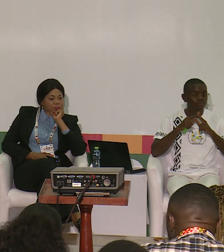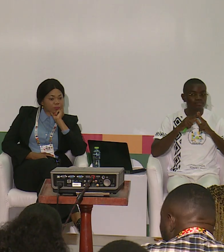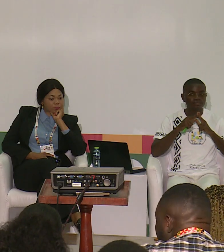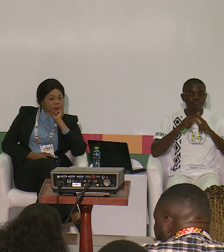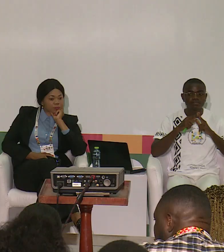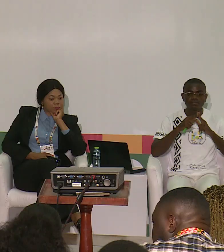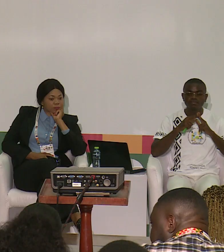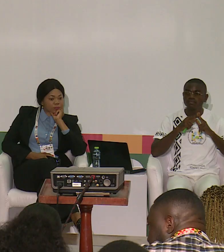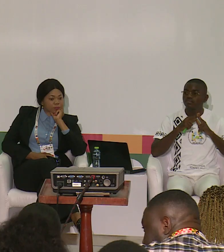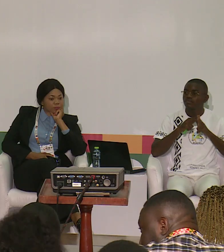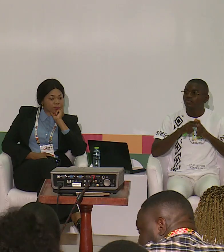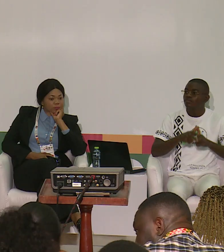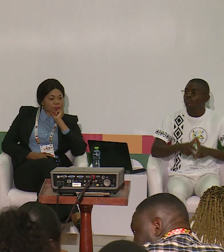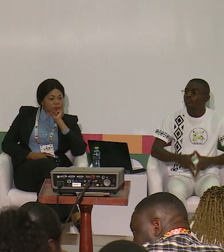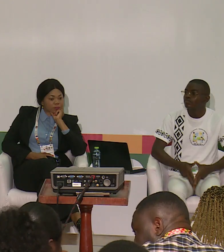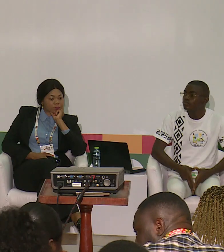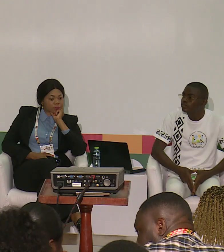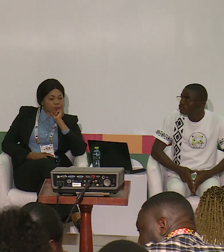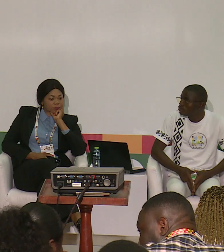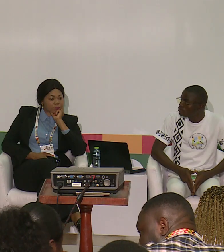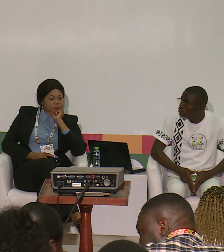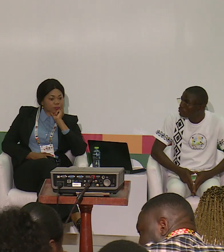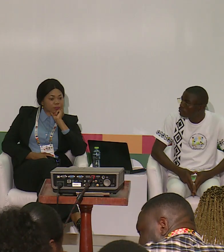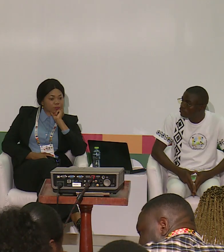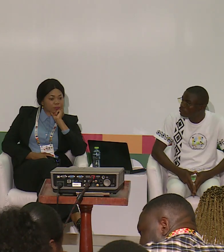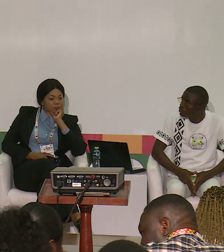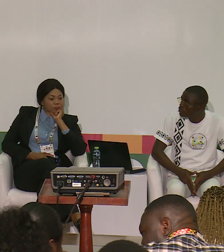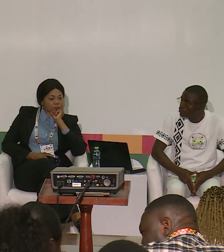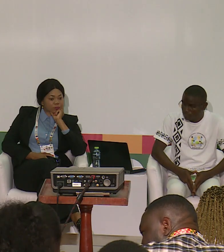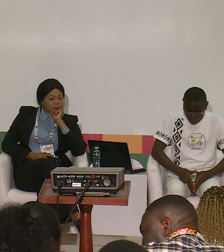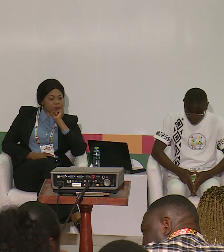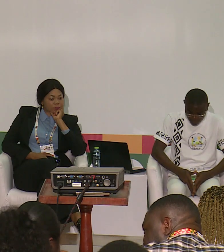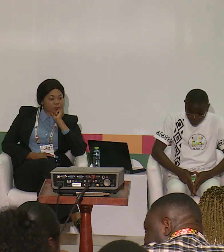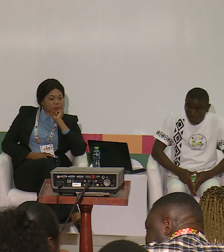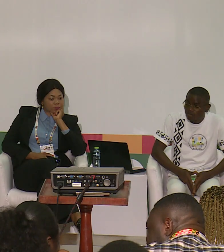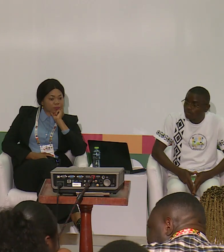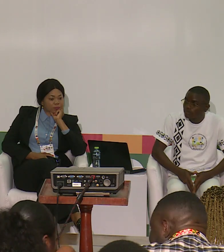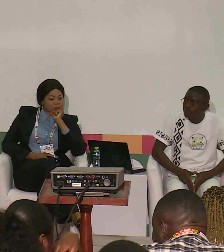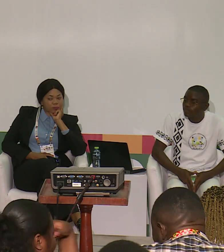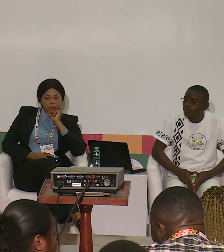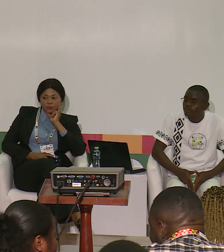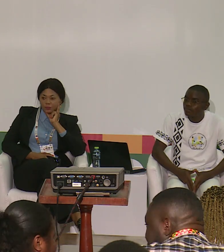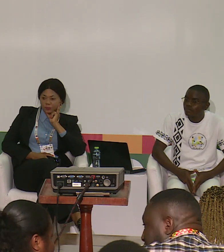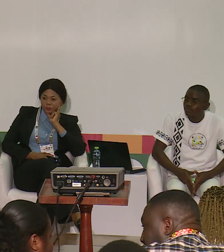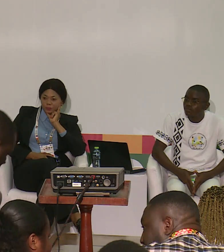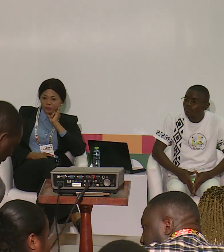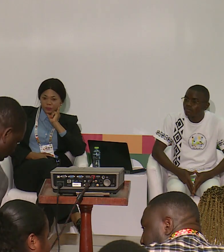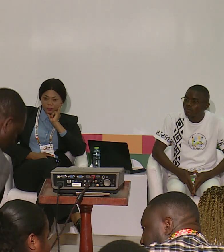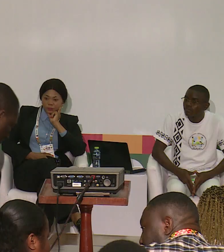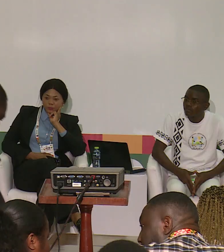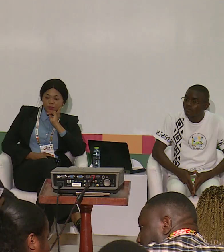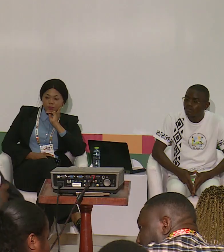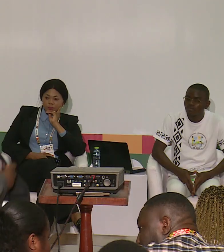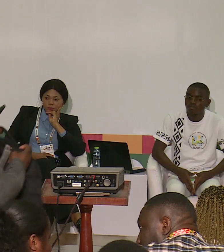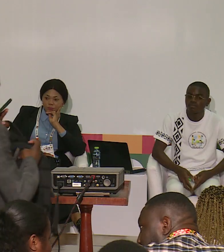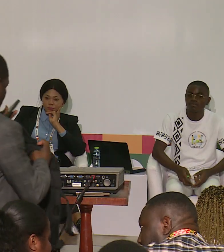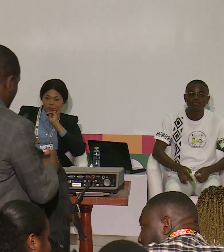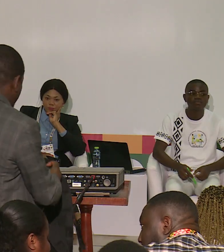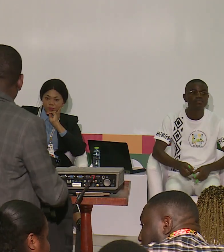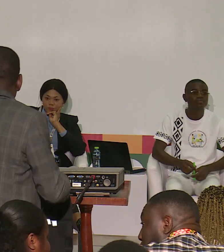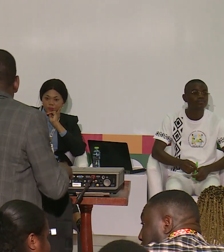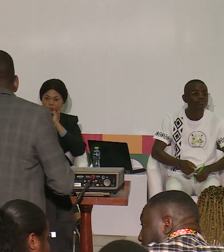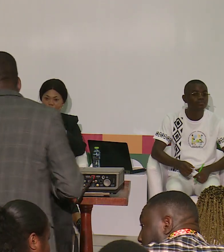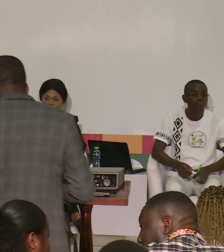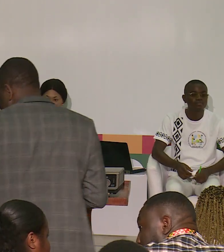early enough that nothing for young people without them. And we instituted the peer support service providers. So it's a network